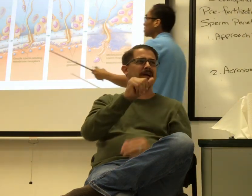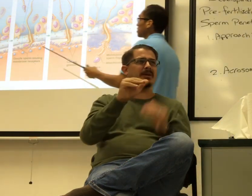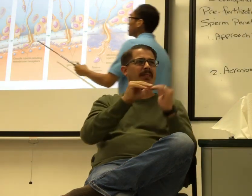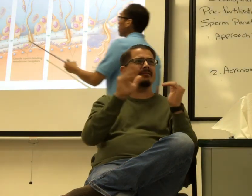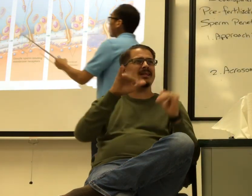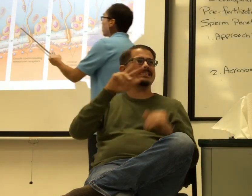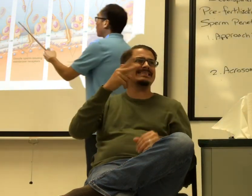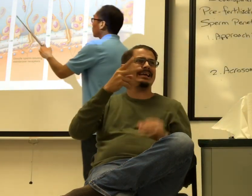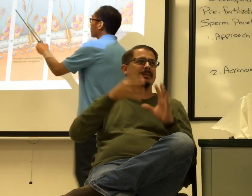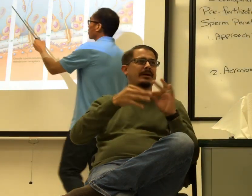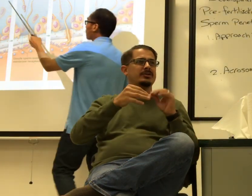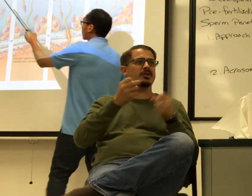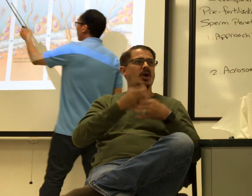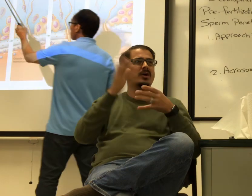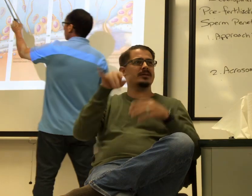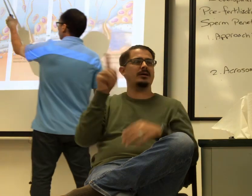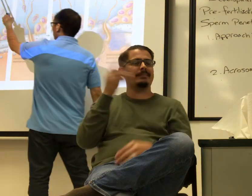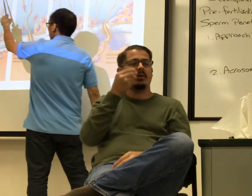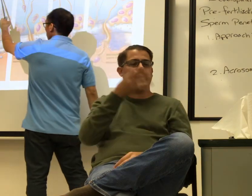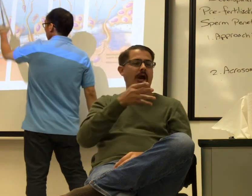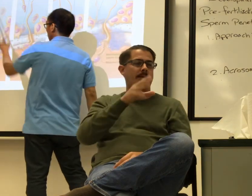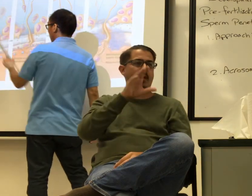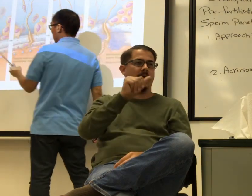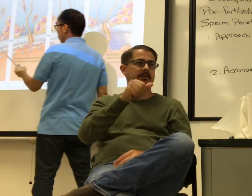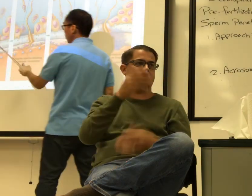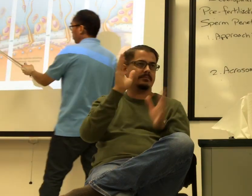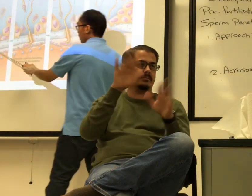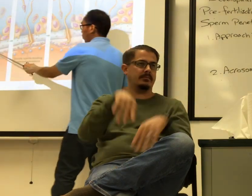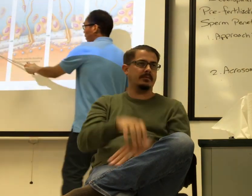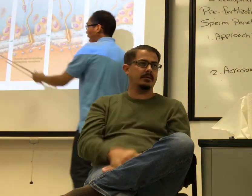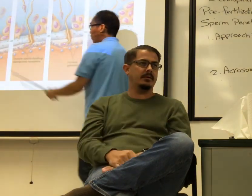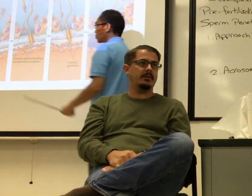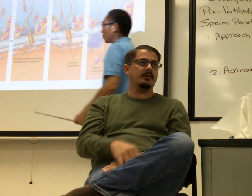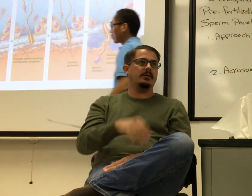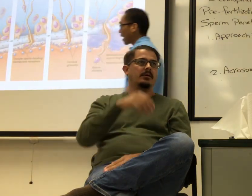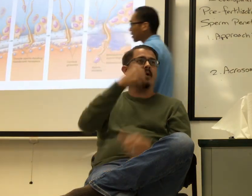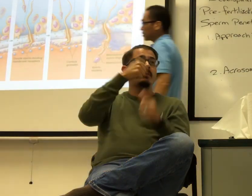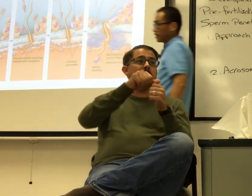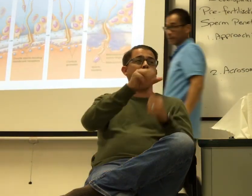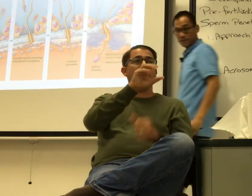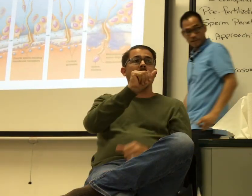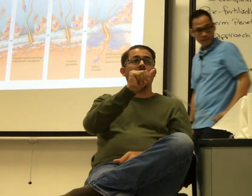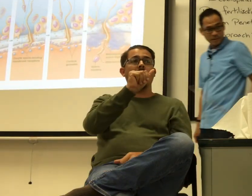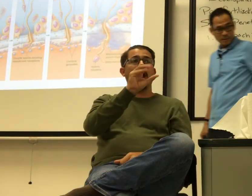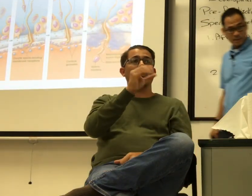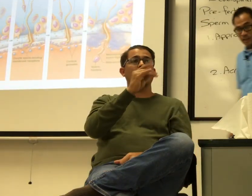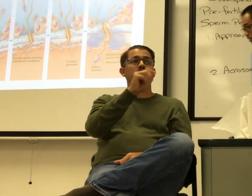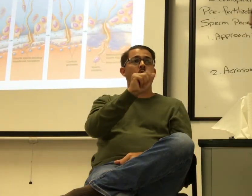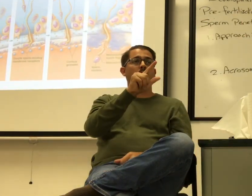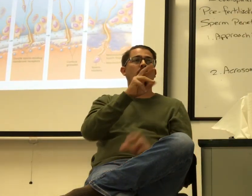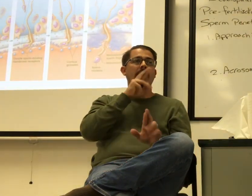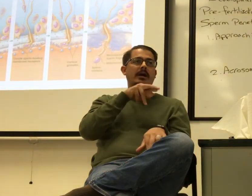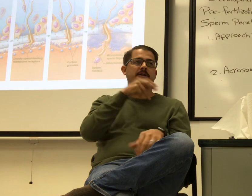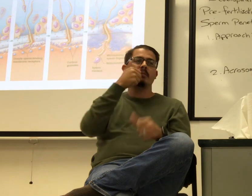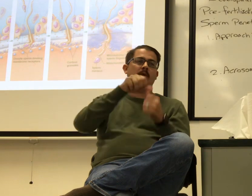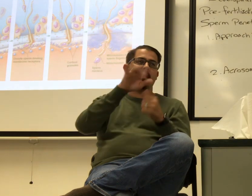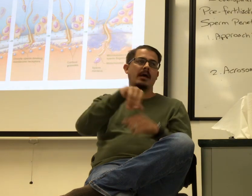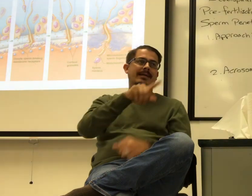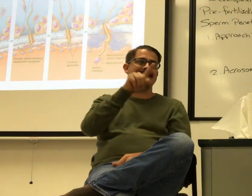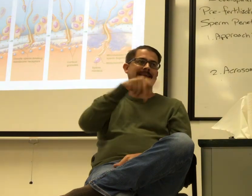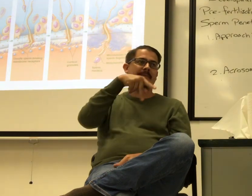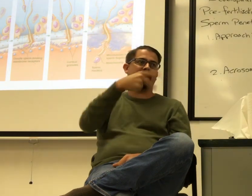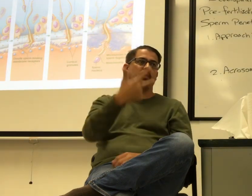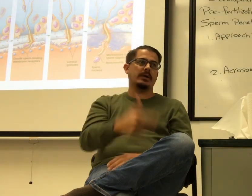that causes this, although I don't really care about calcium. You want to remember what acrosomal reaction is. Okay, so